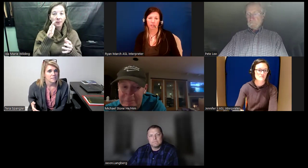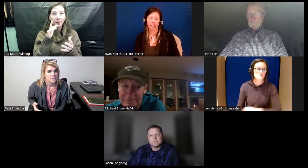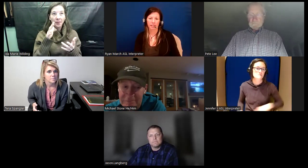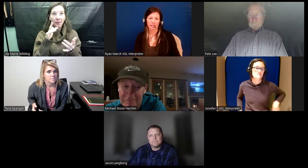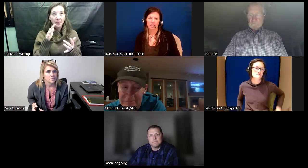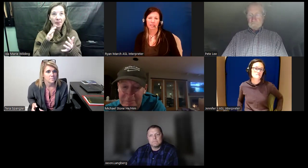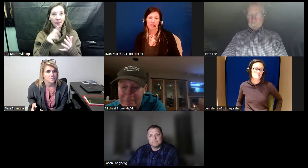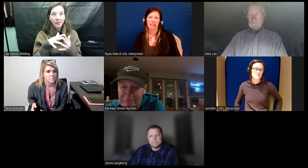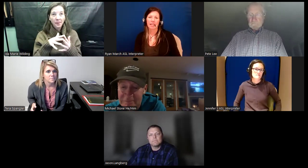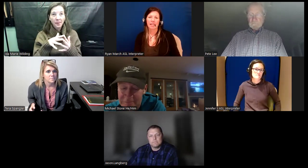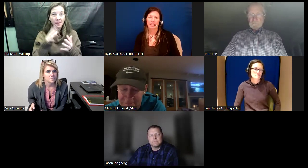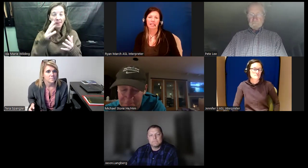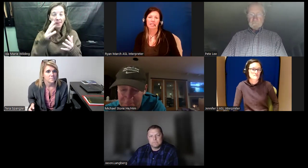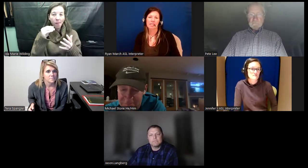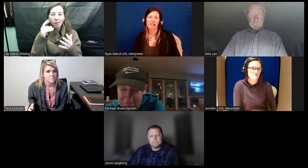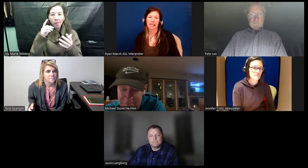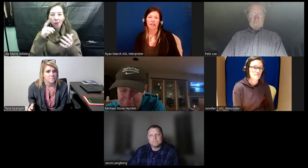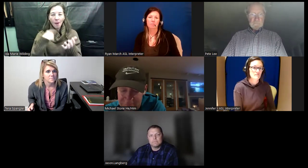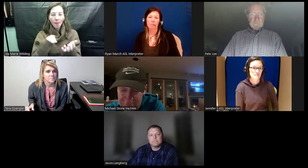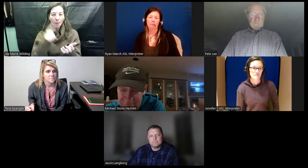completely agree. And